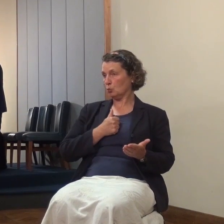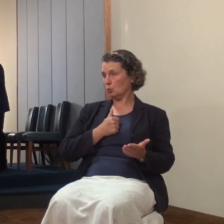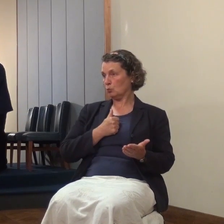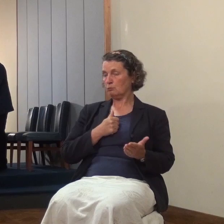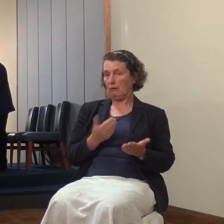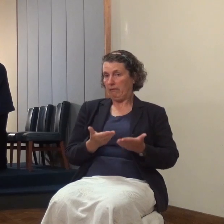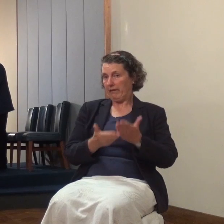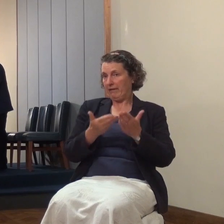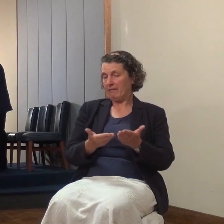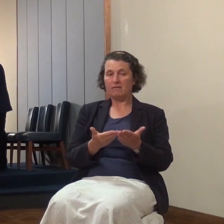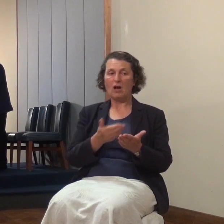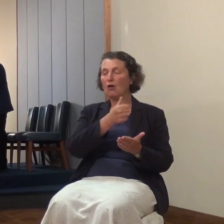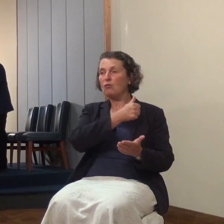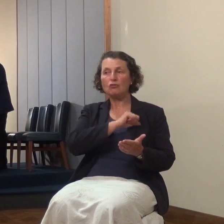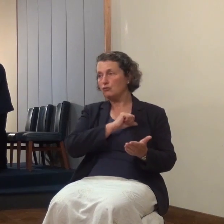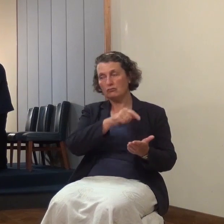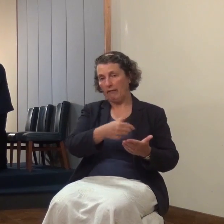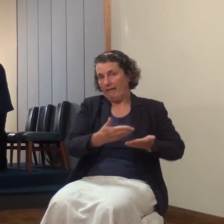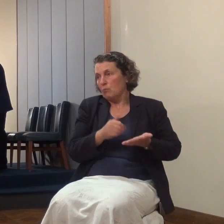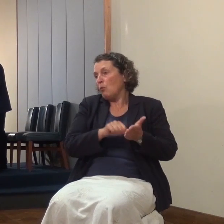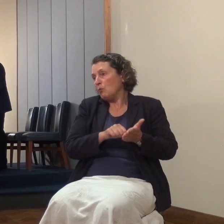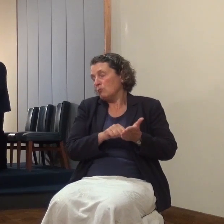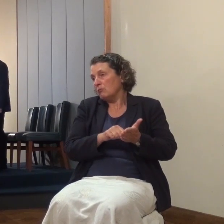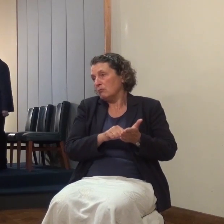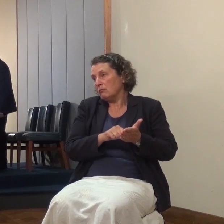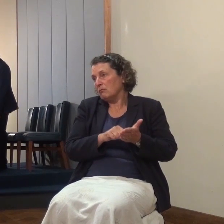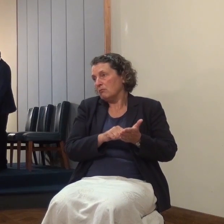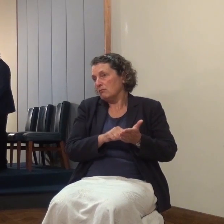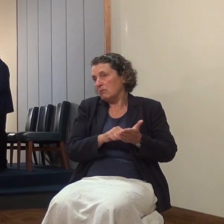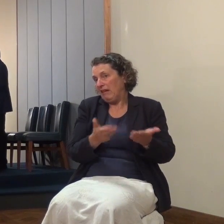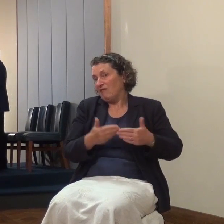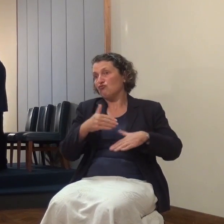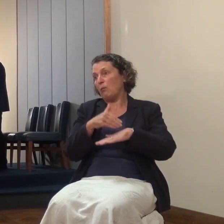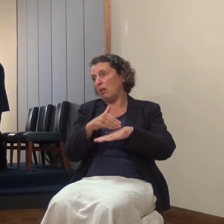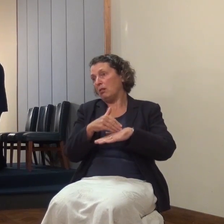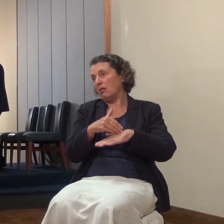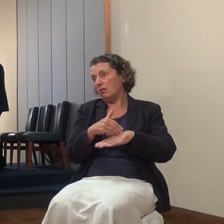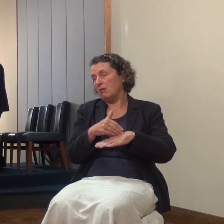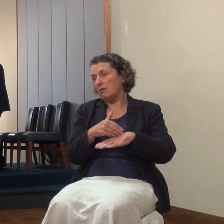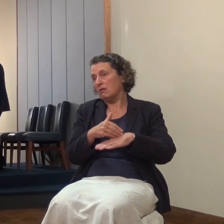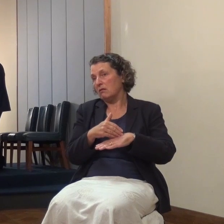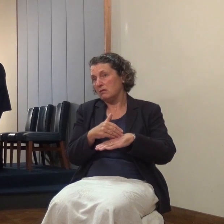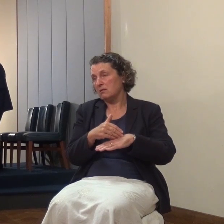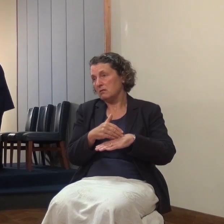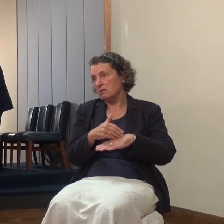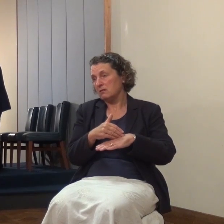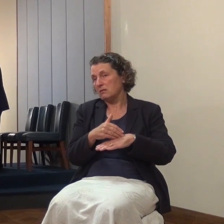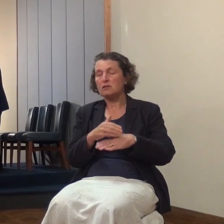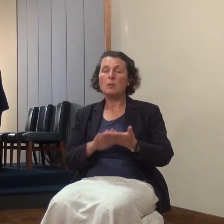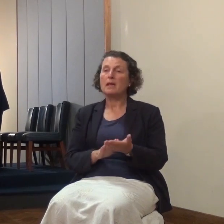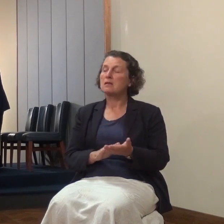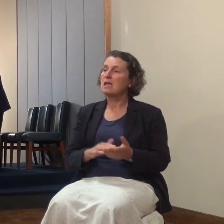thrust upon them in recent years. This is trouble that is confined to being a